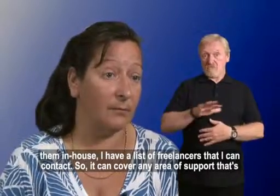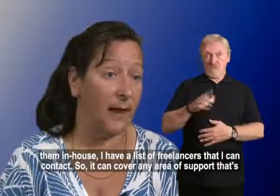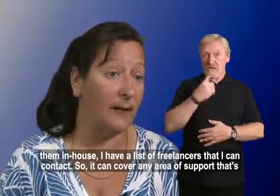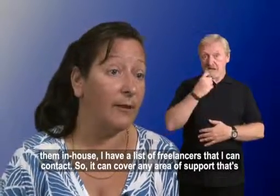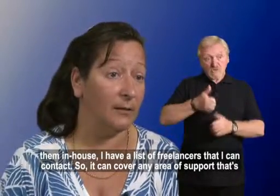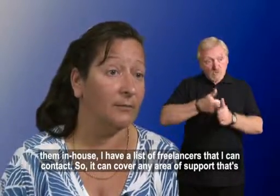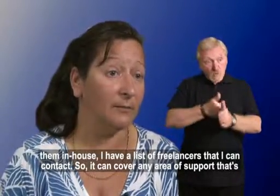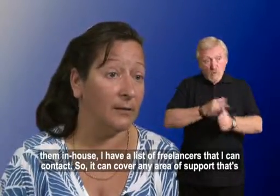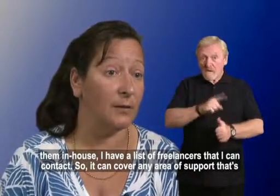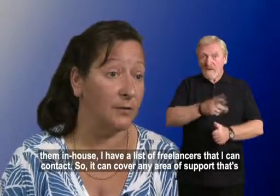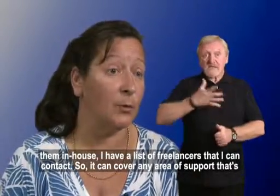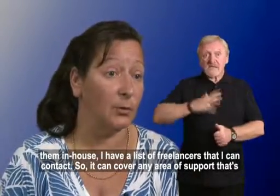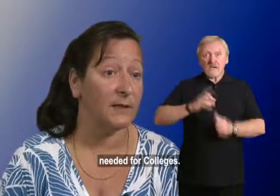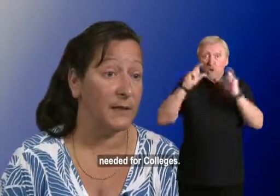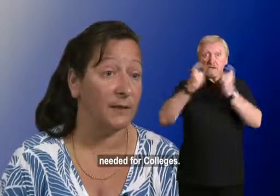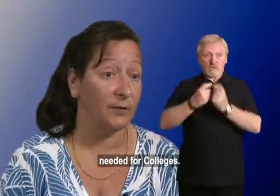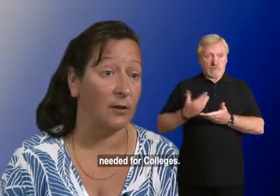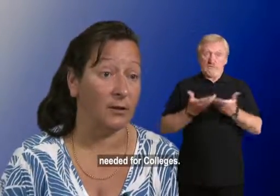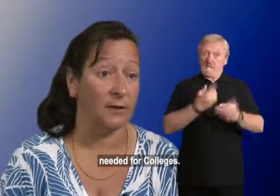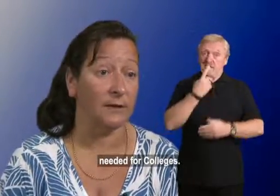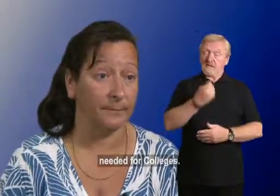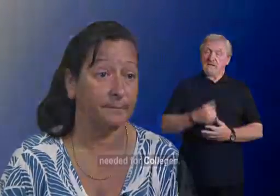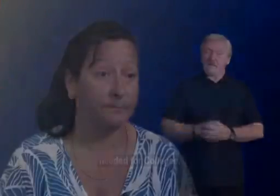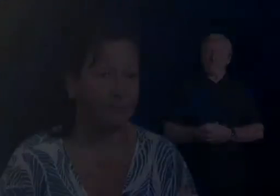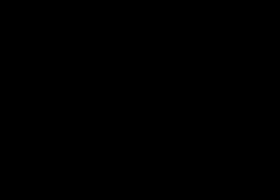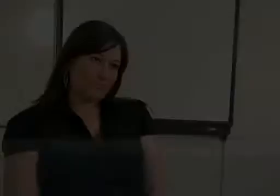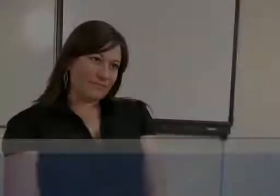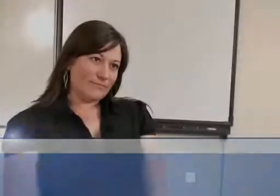any area of support that's needed for colleges.